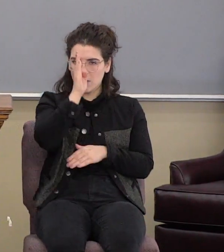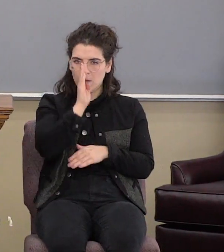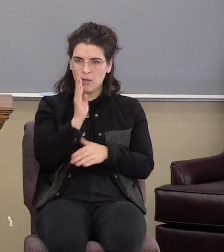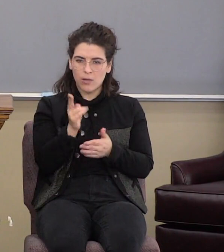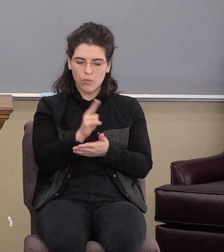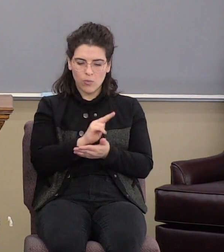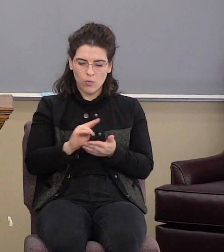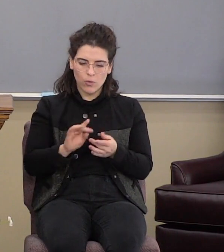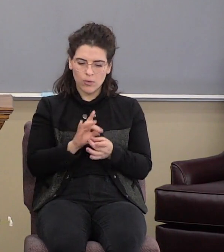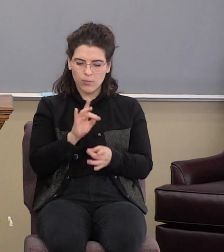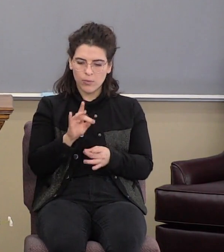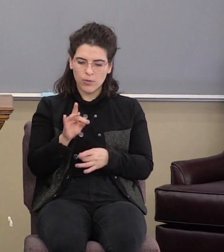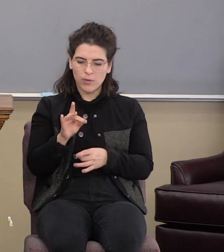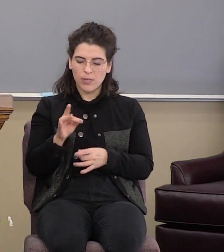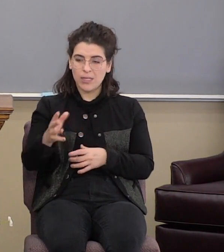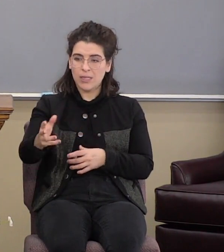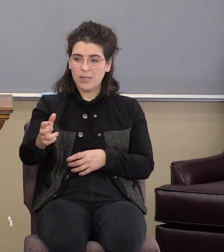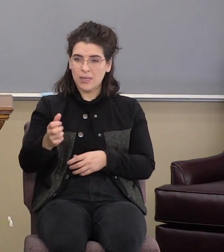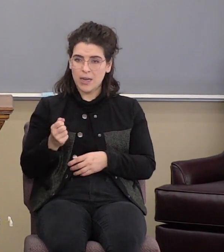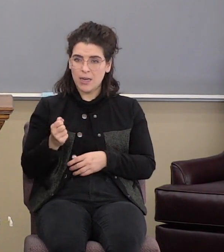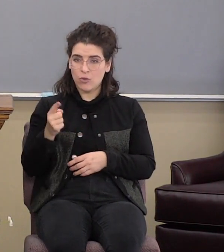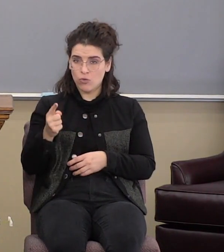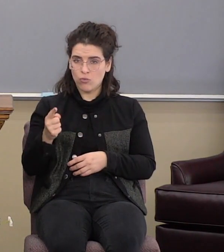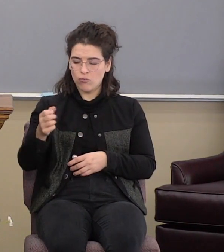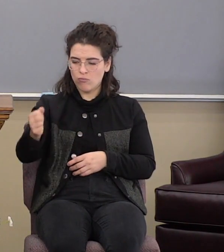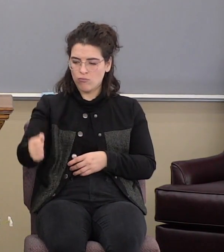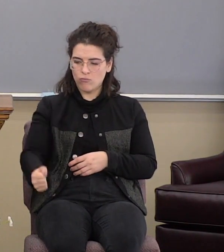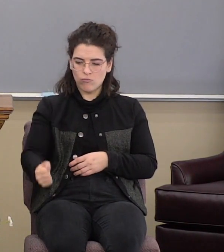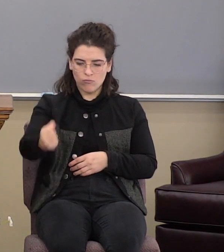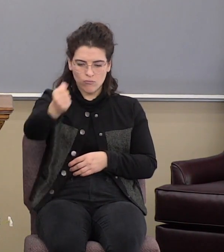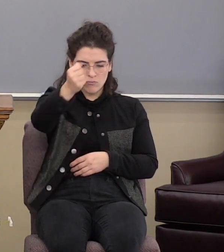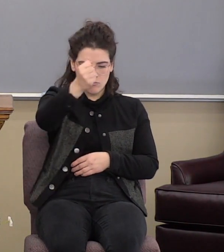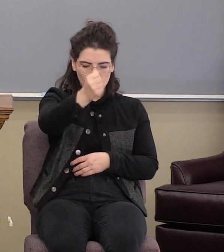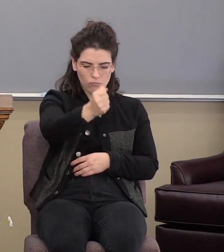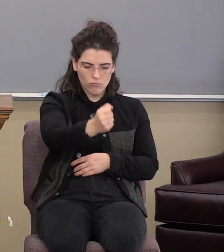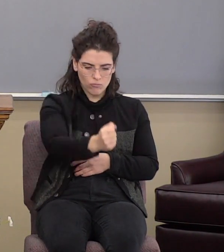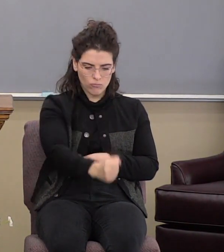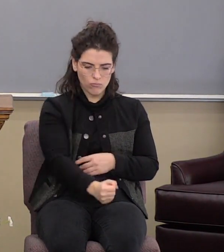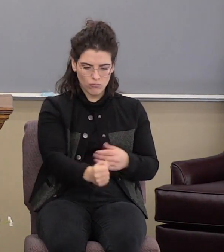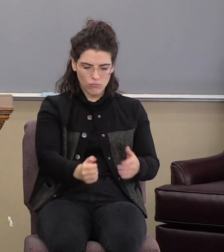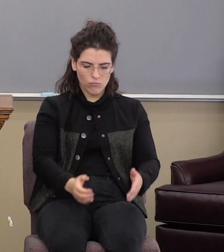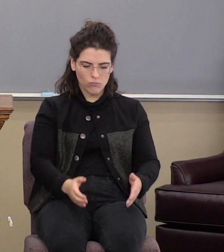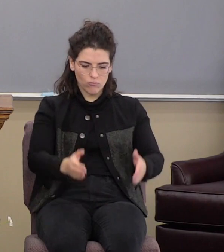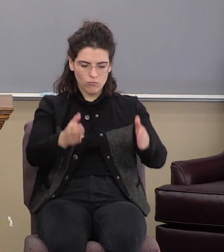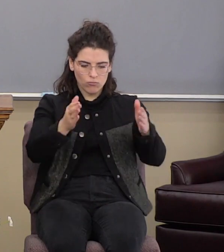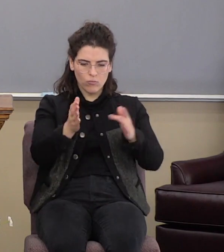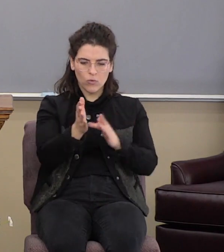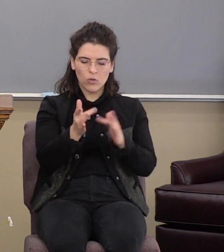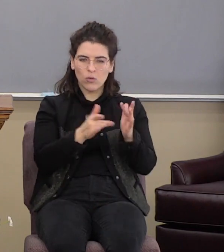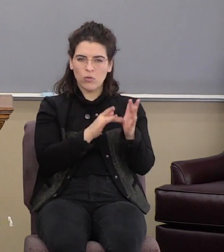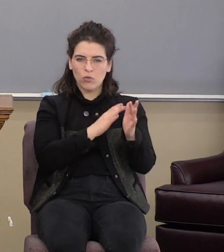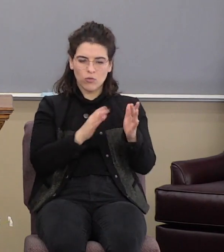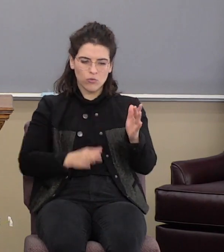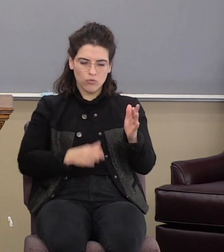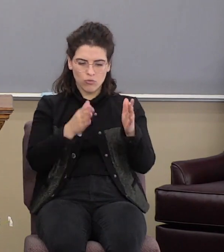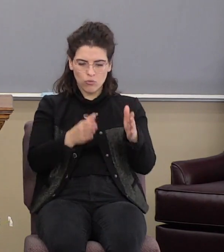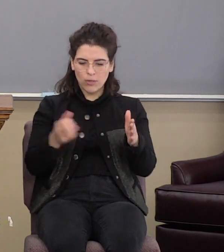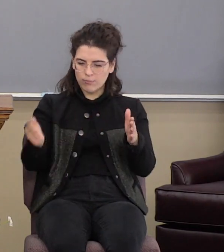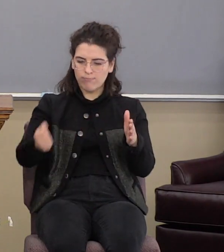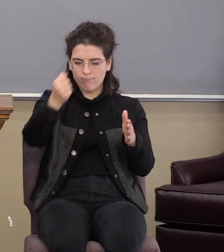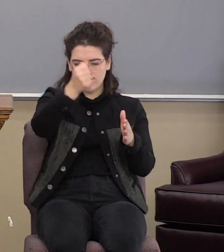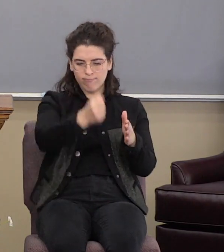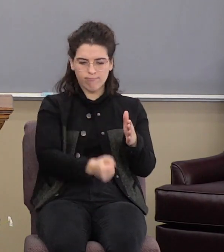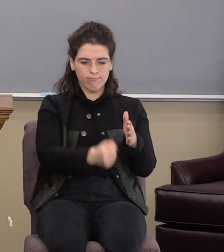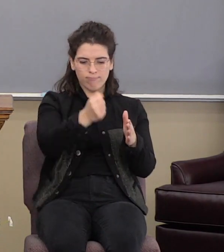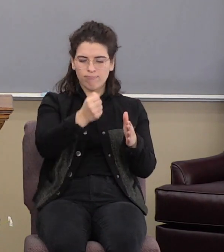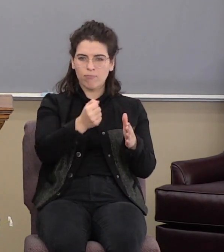Spirit places you into Jesus Christ. You don't, praise God, is right. You